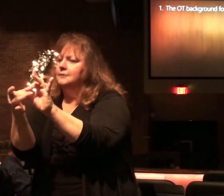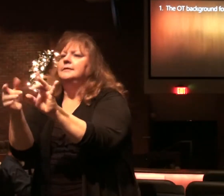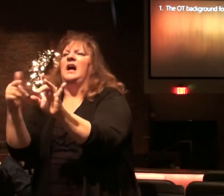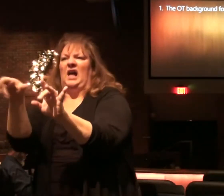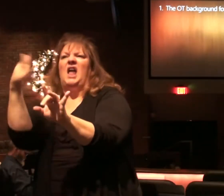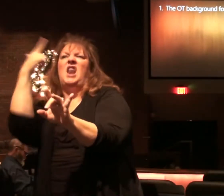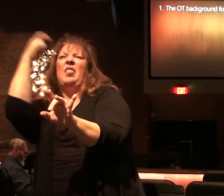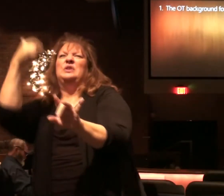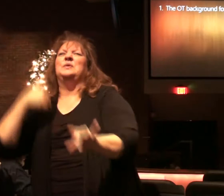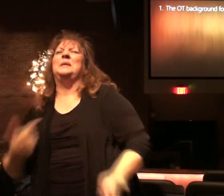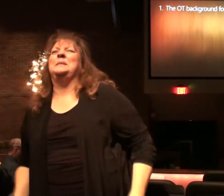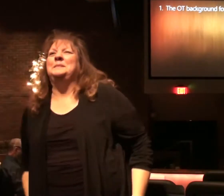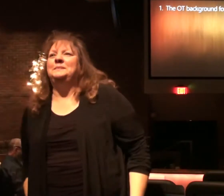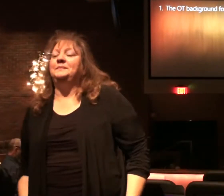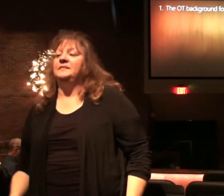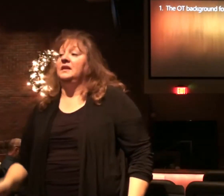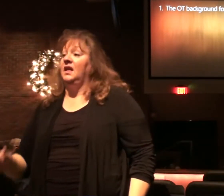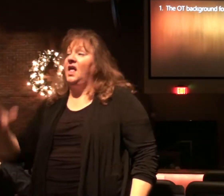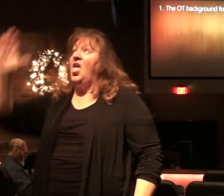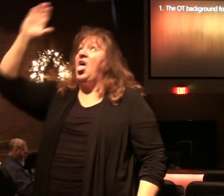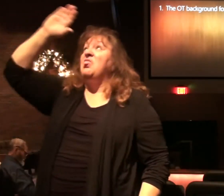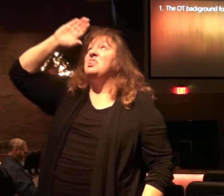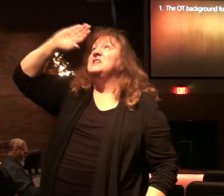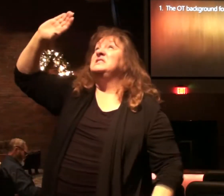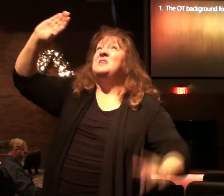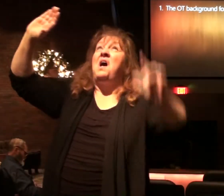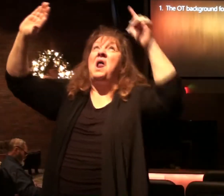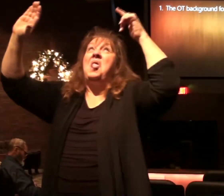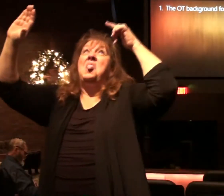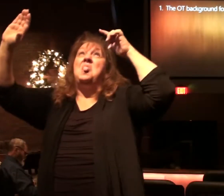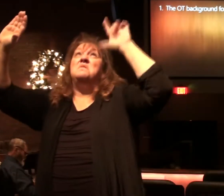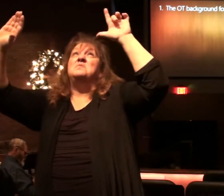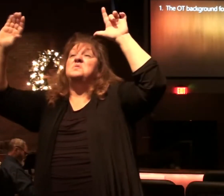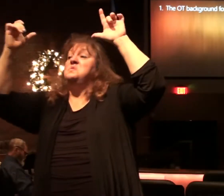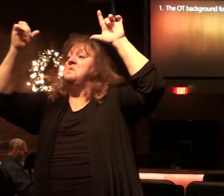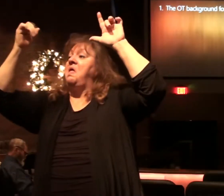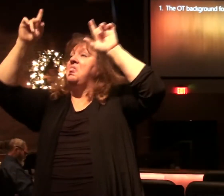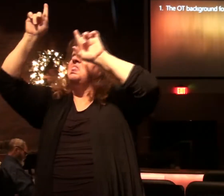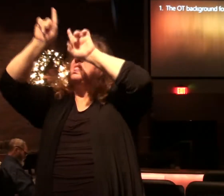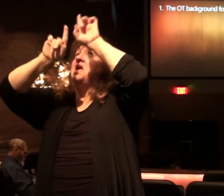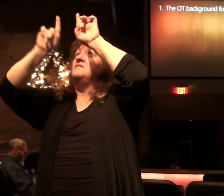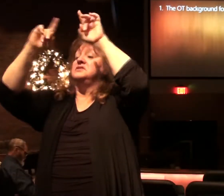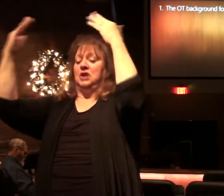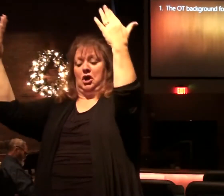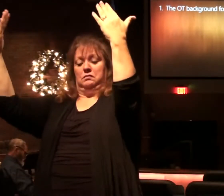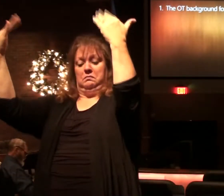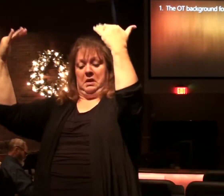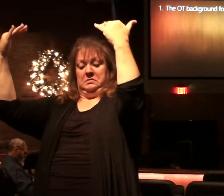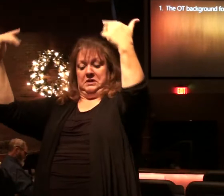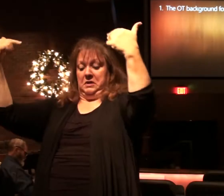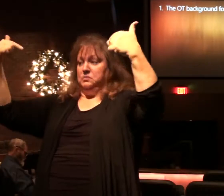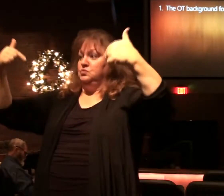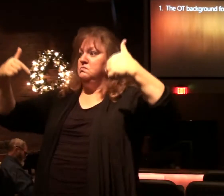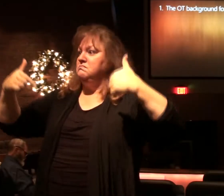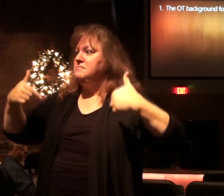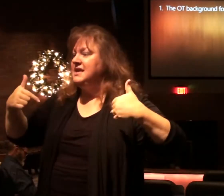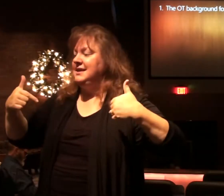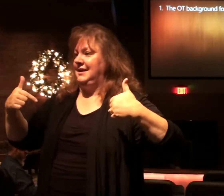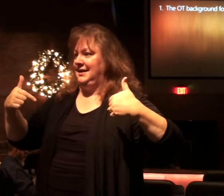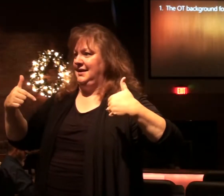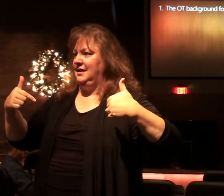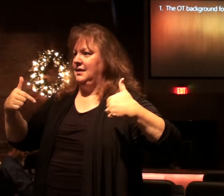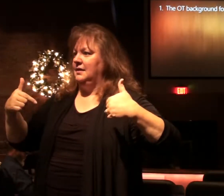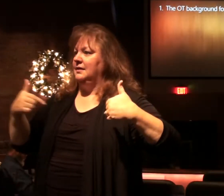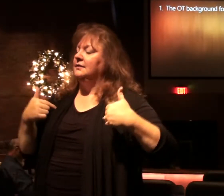still another dream. Behold, the sun and the moon and the 11 stars were bowing down to me." And there we have